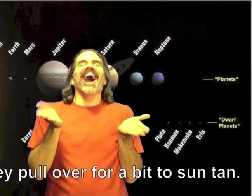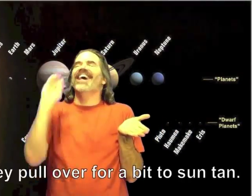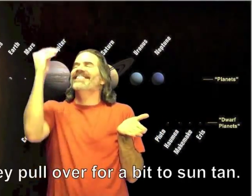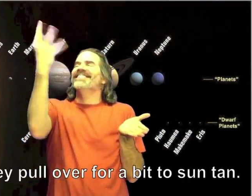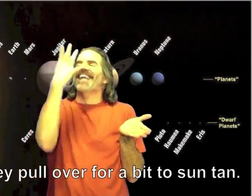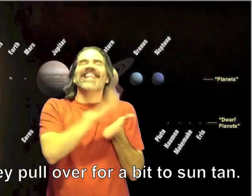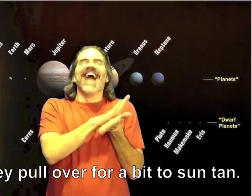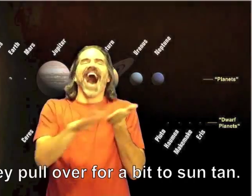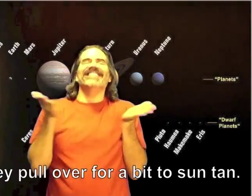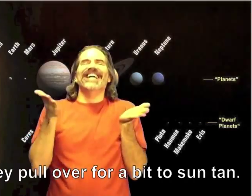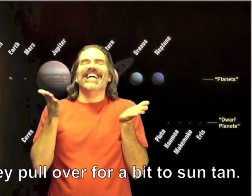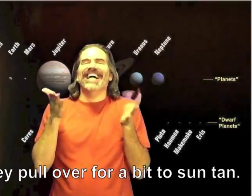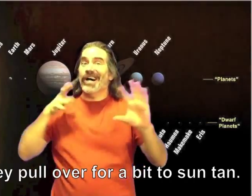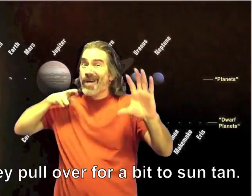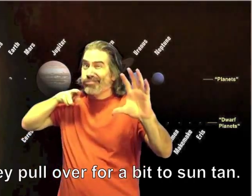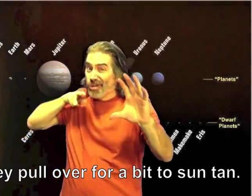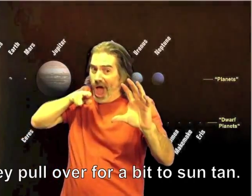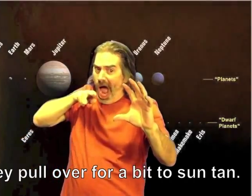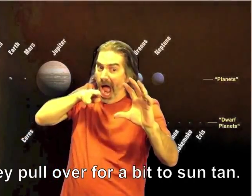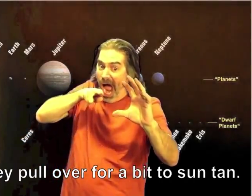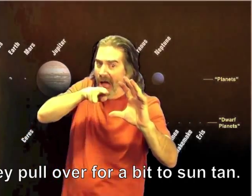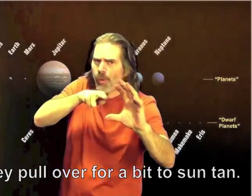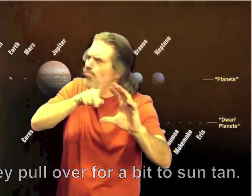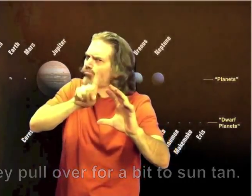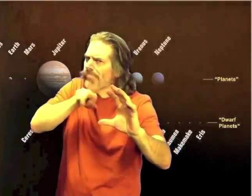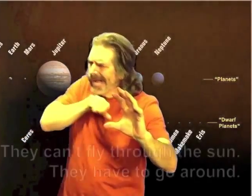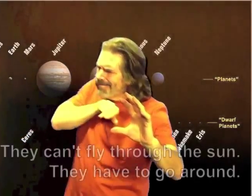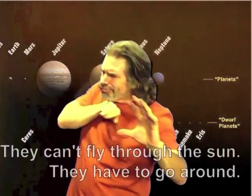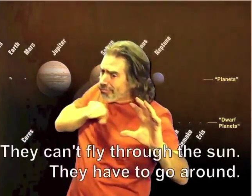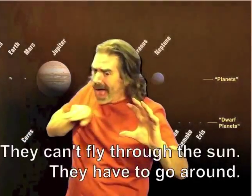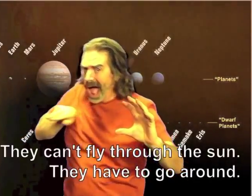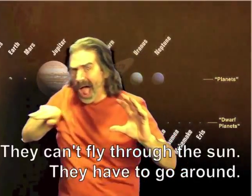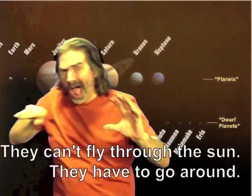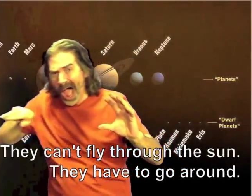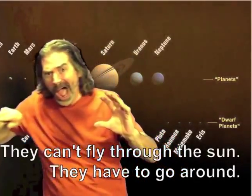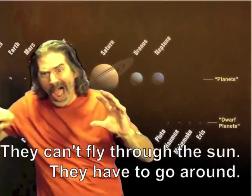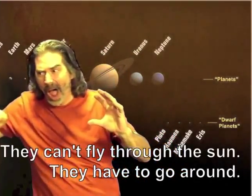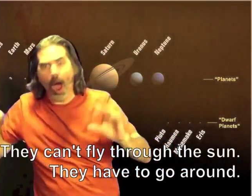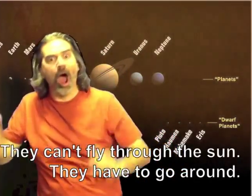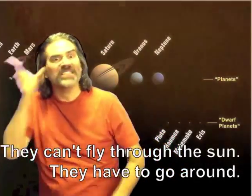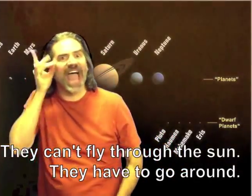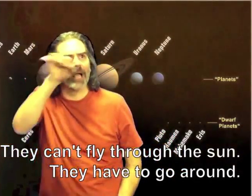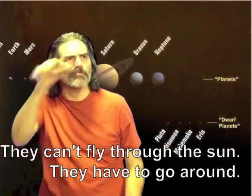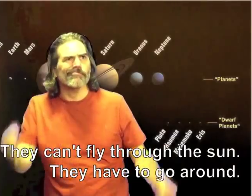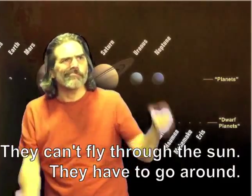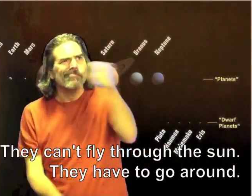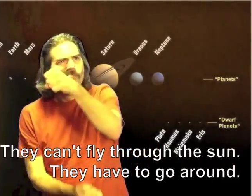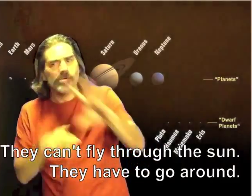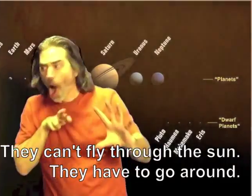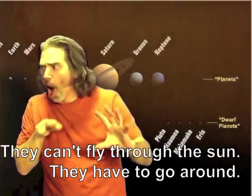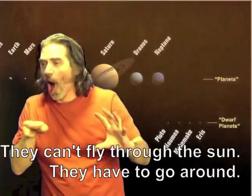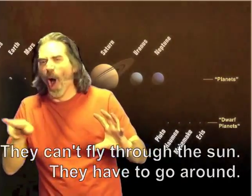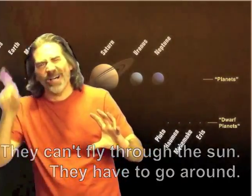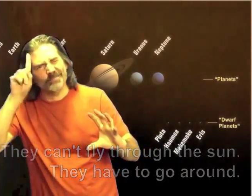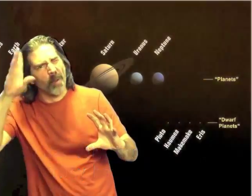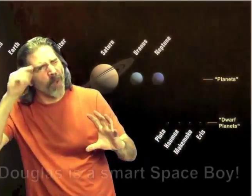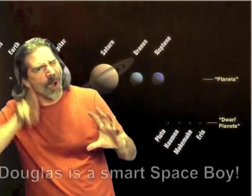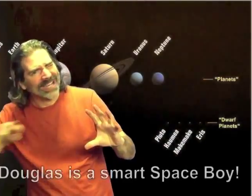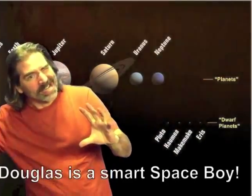They pull over for a bit to suntan, and they know they can't fly through the sun. They have to go around.